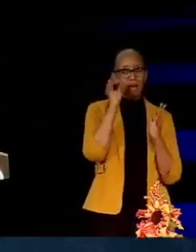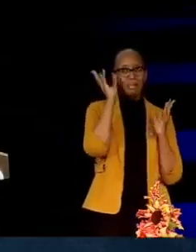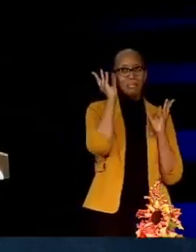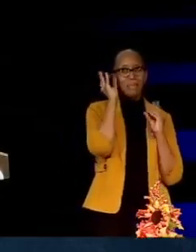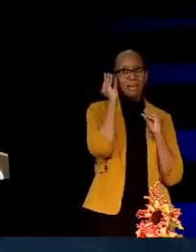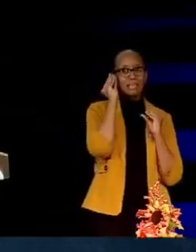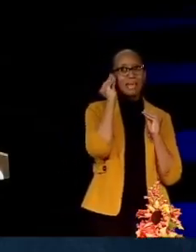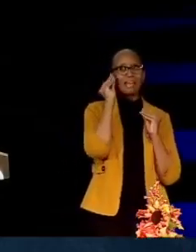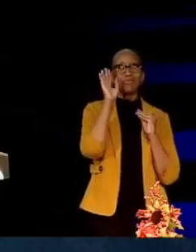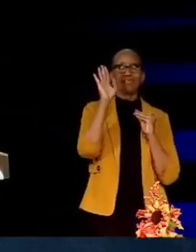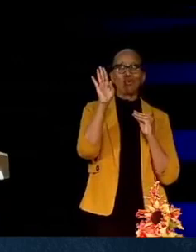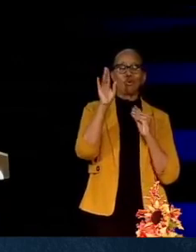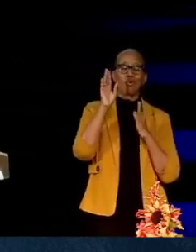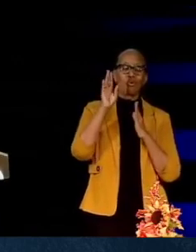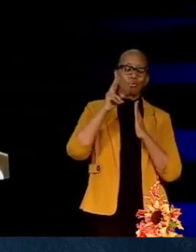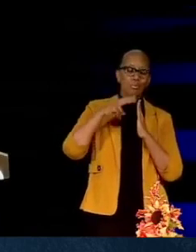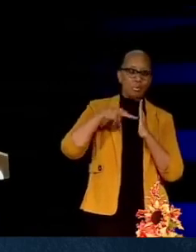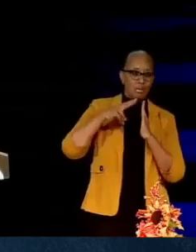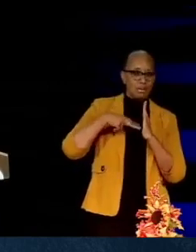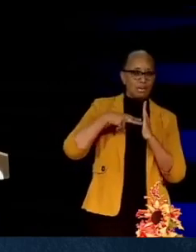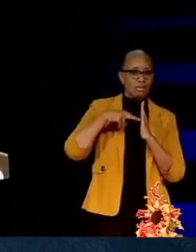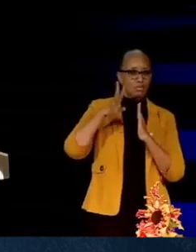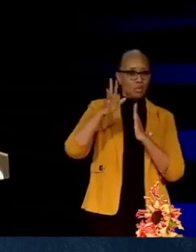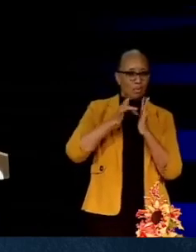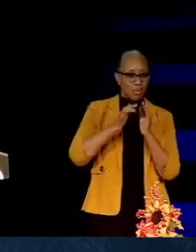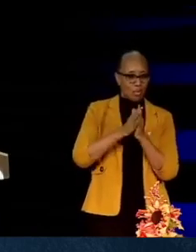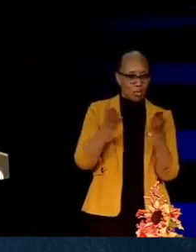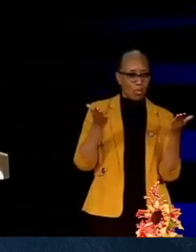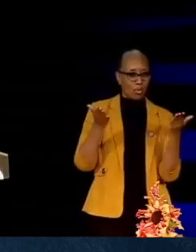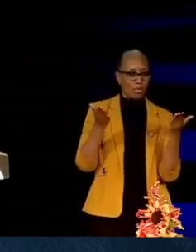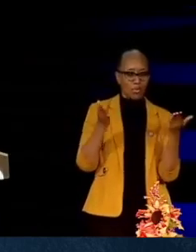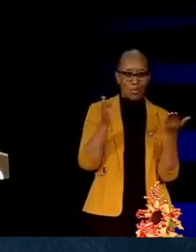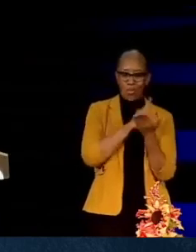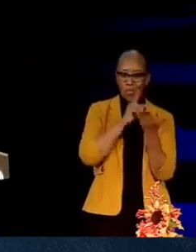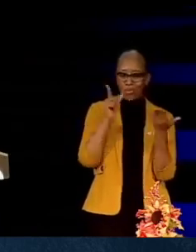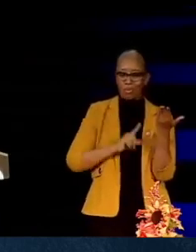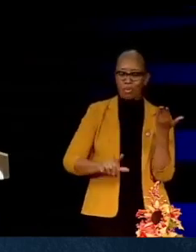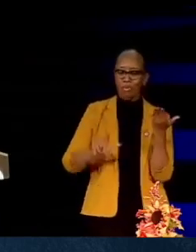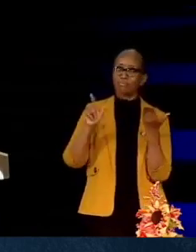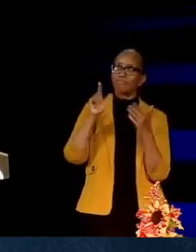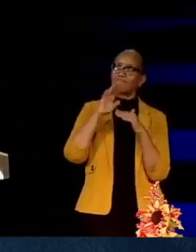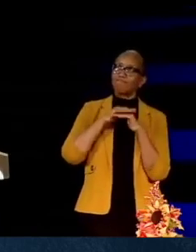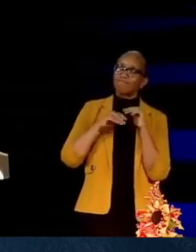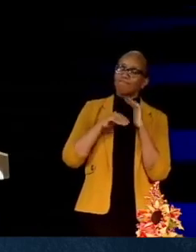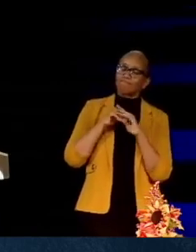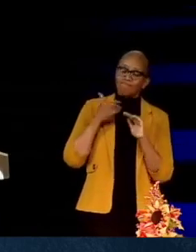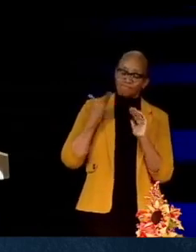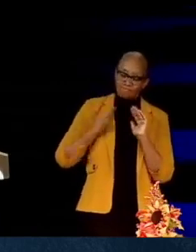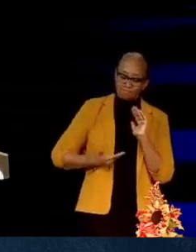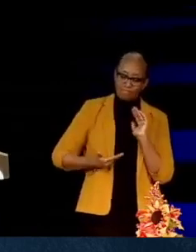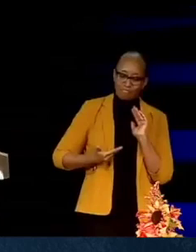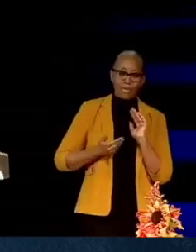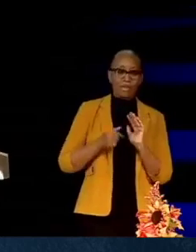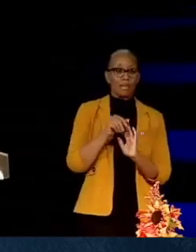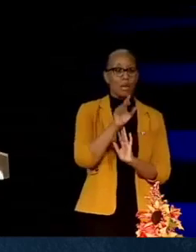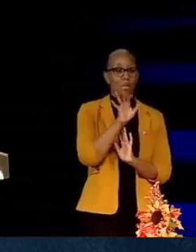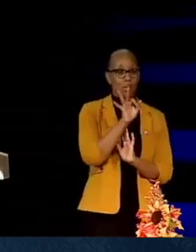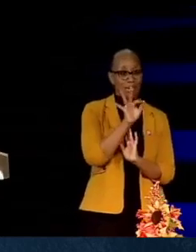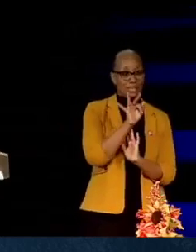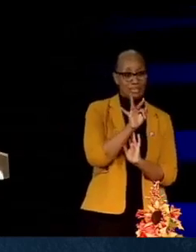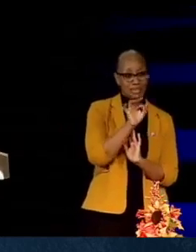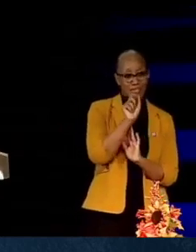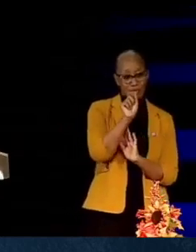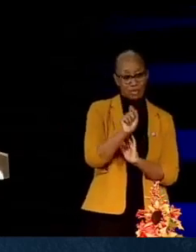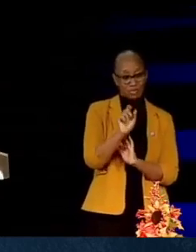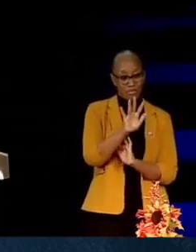your age-old regulations. O Lord, they comfort me." Then